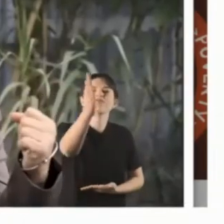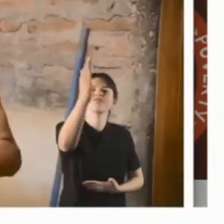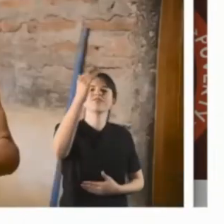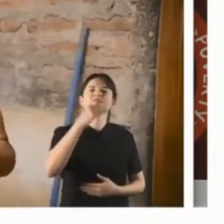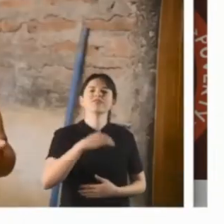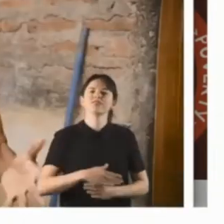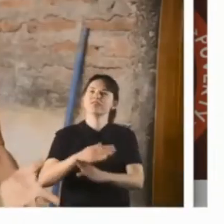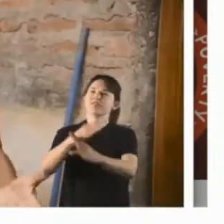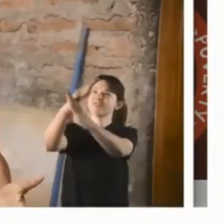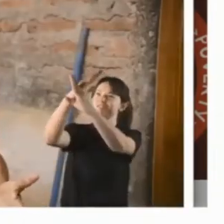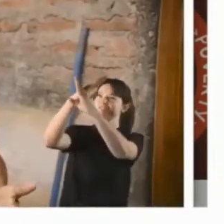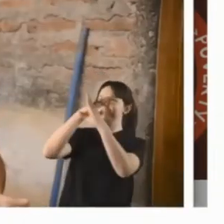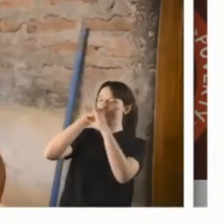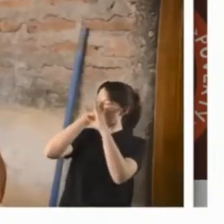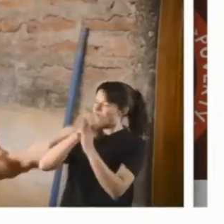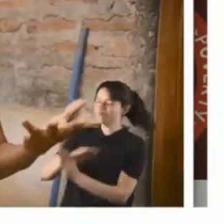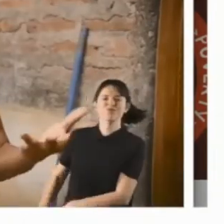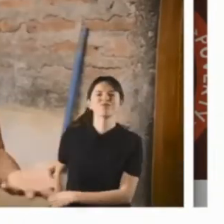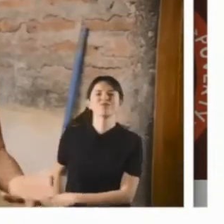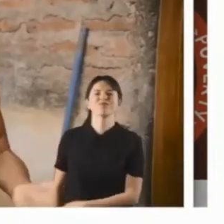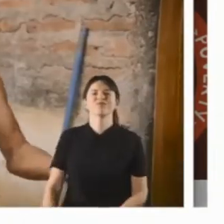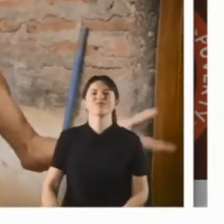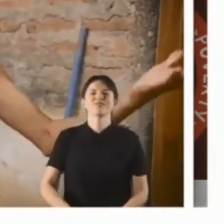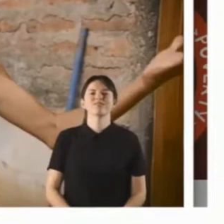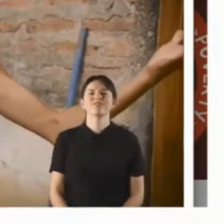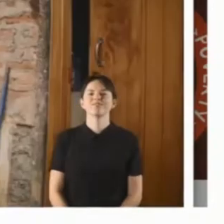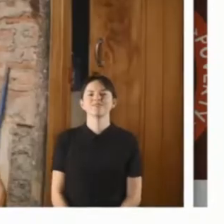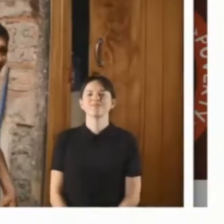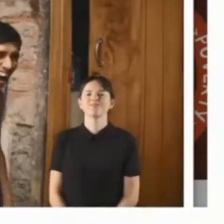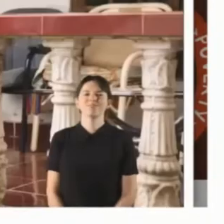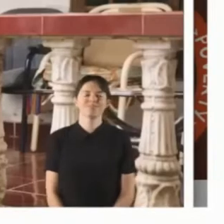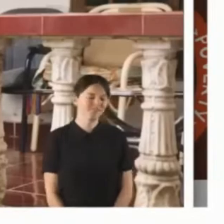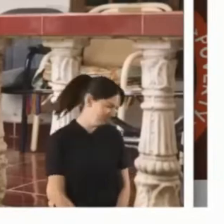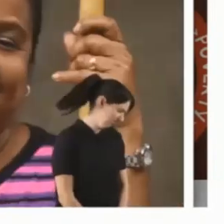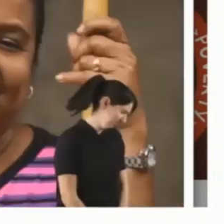cycle. Let's end the cycle.